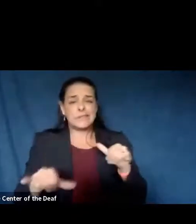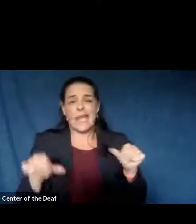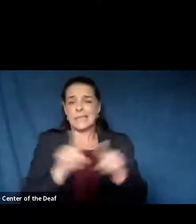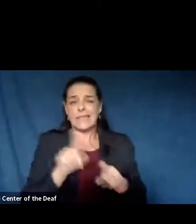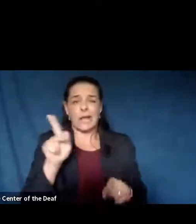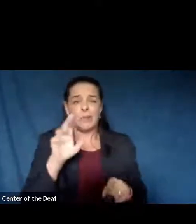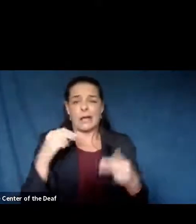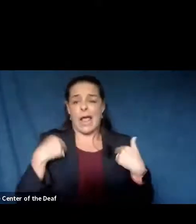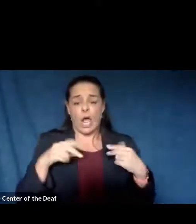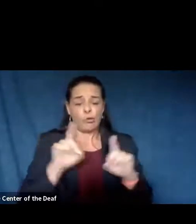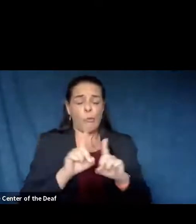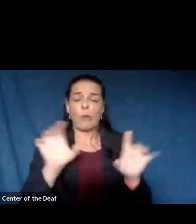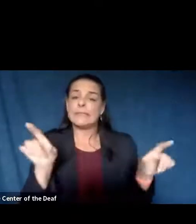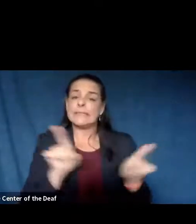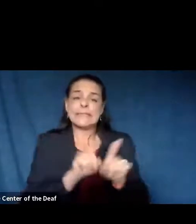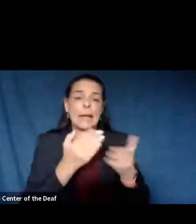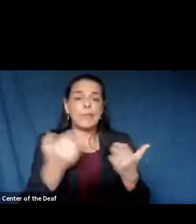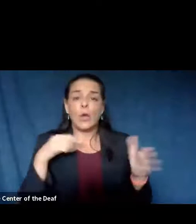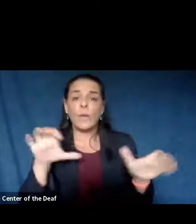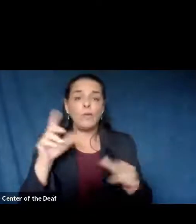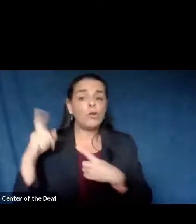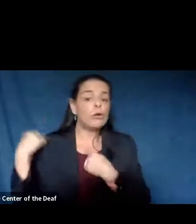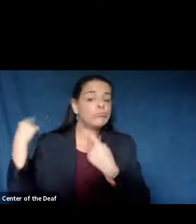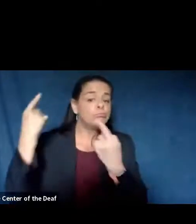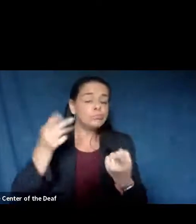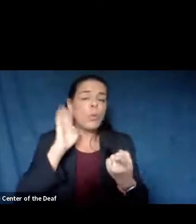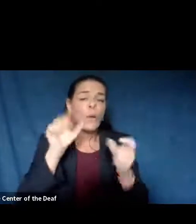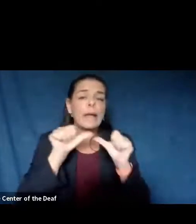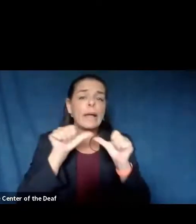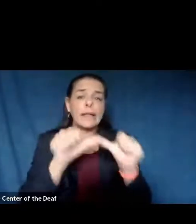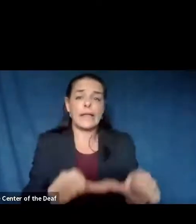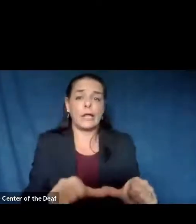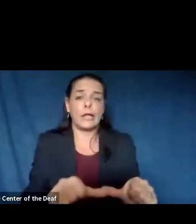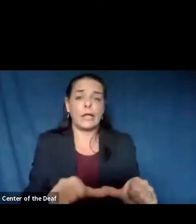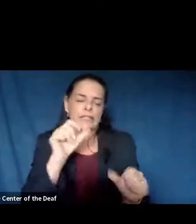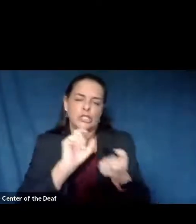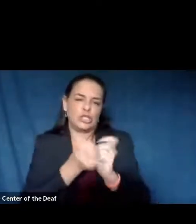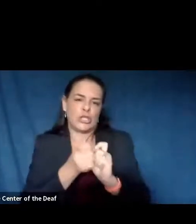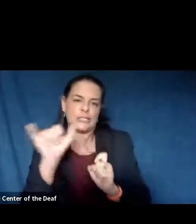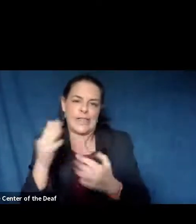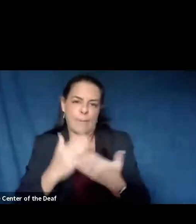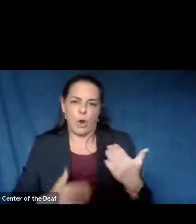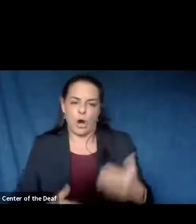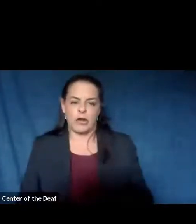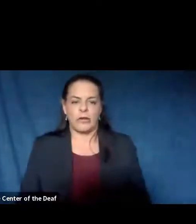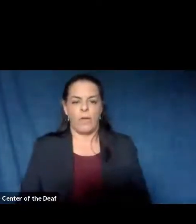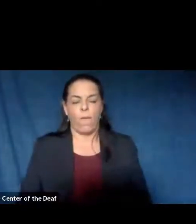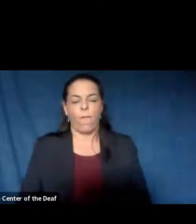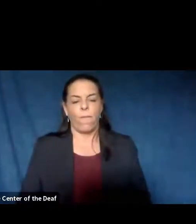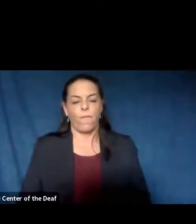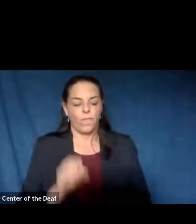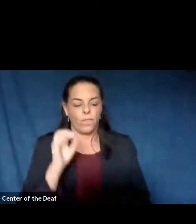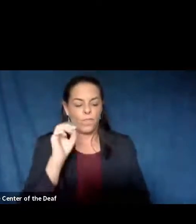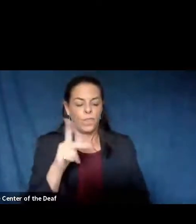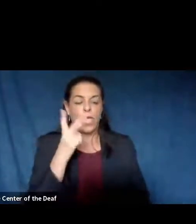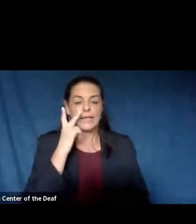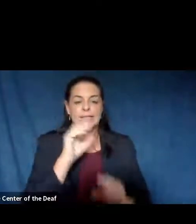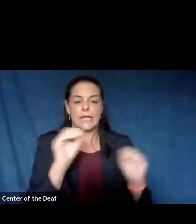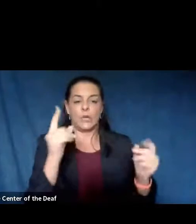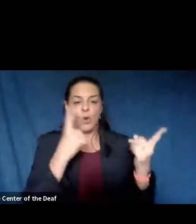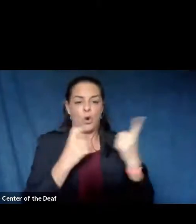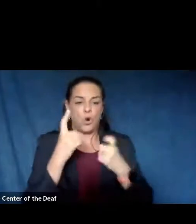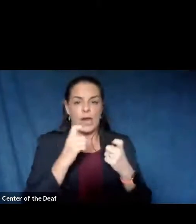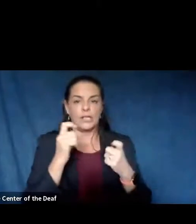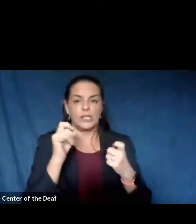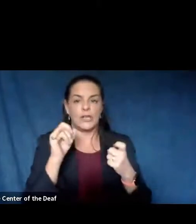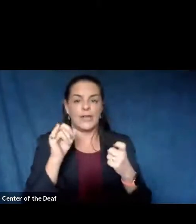All the stuff that we've been doing, we will continue to do. So it doesn't really change that end of things. All right, I'm not seeing any other